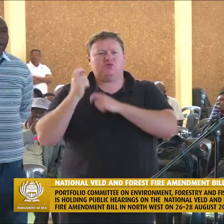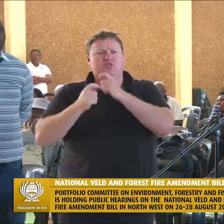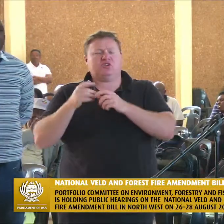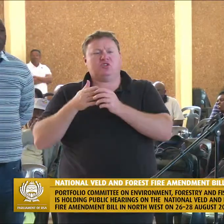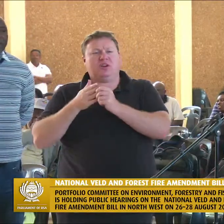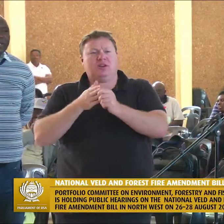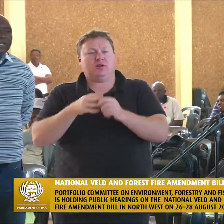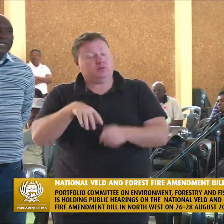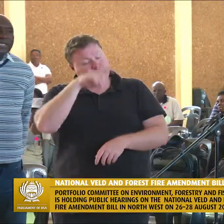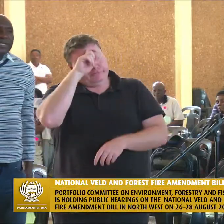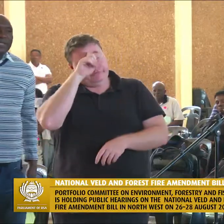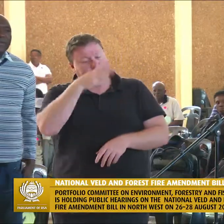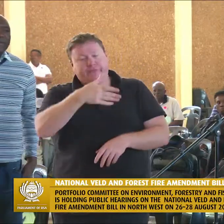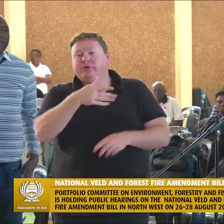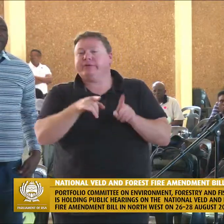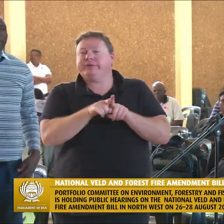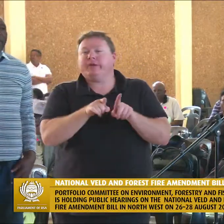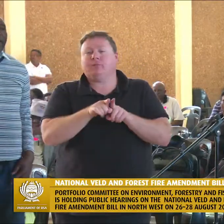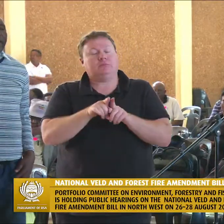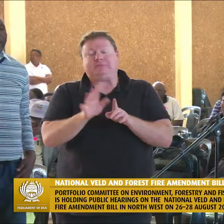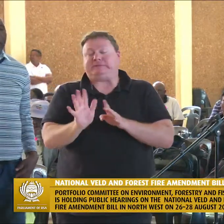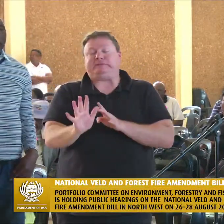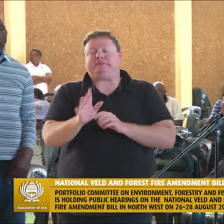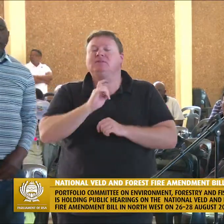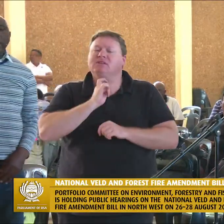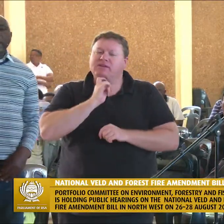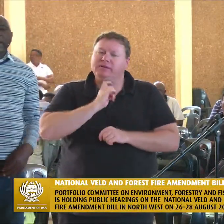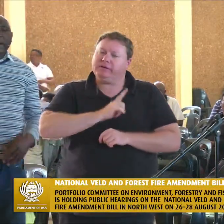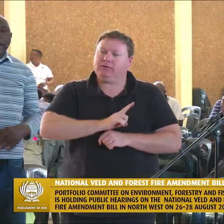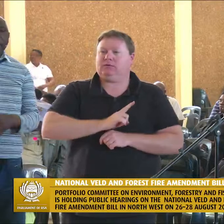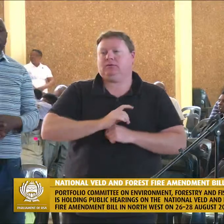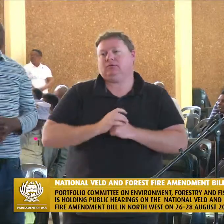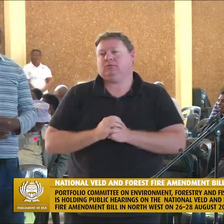leaders against chiefs we don't take that very well